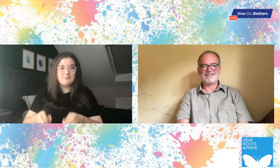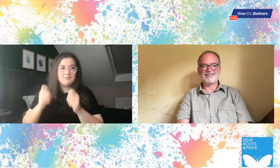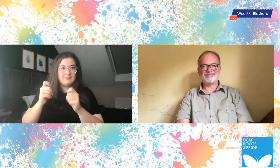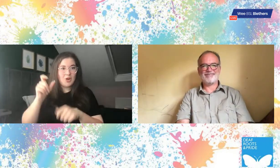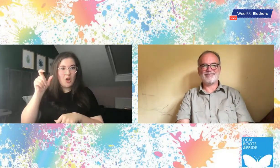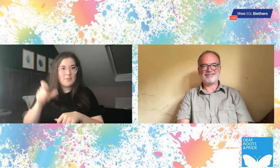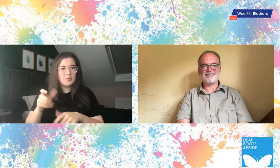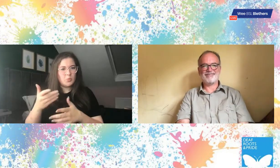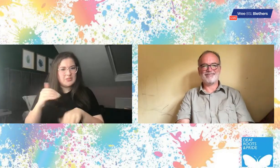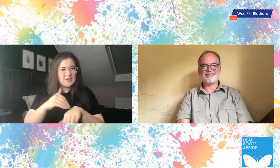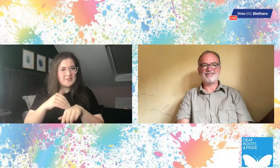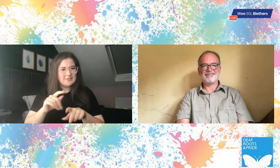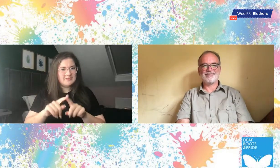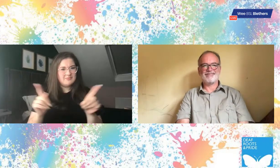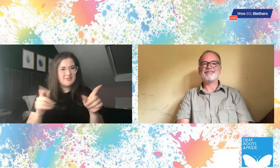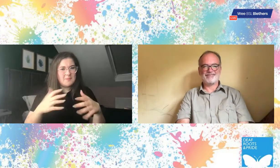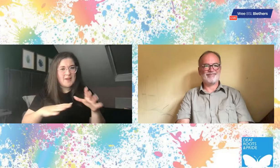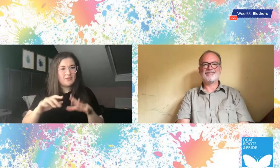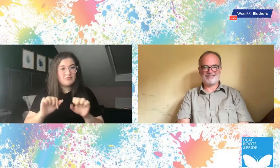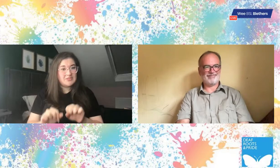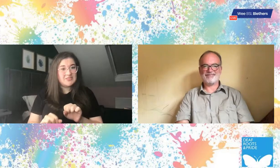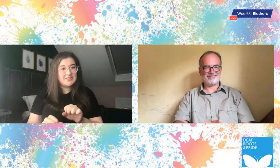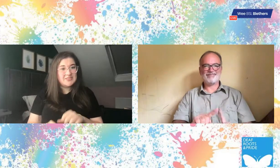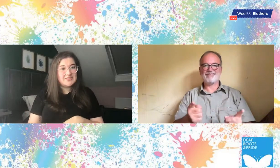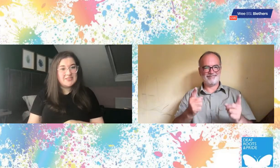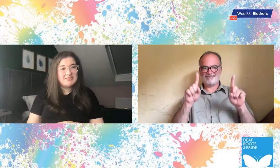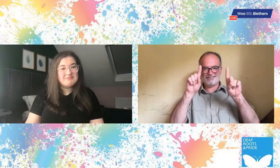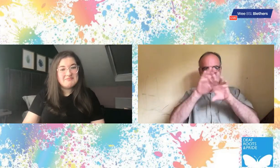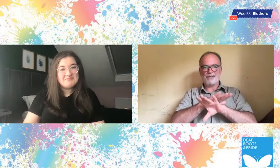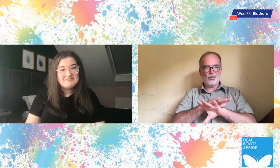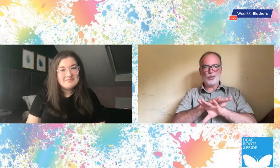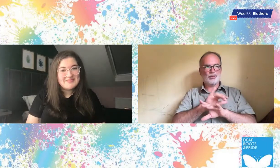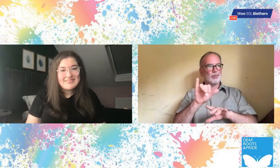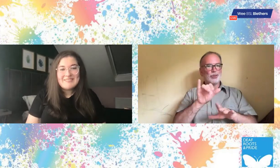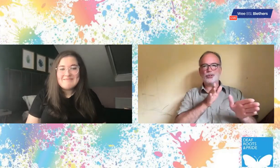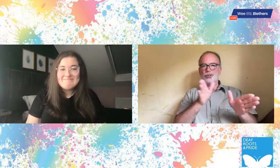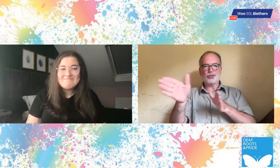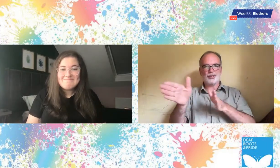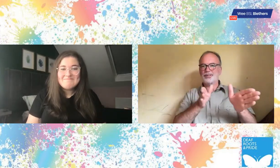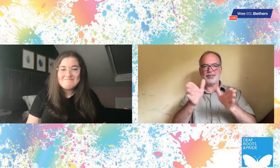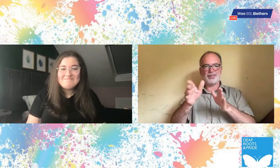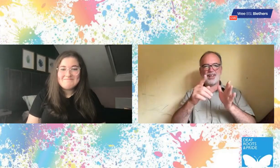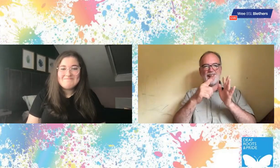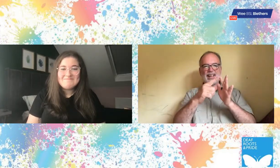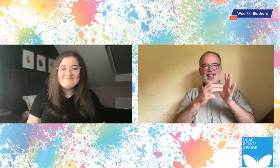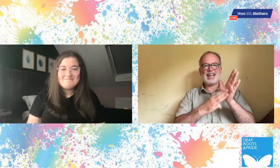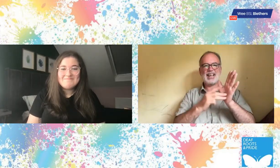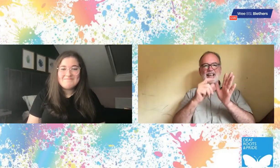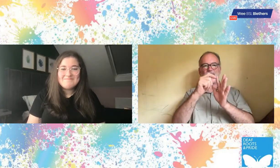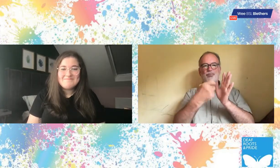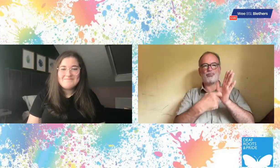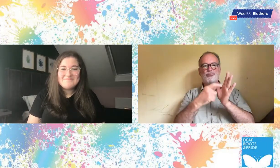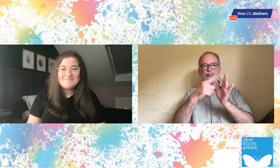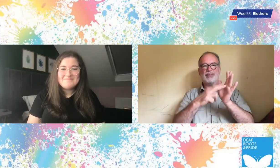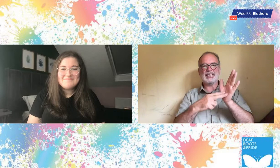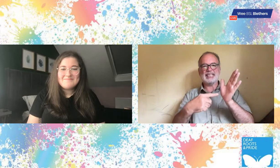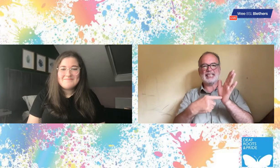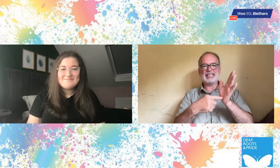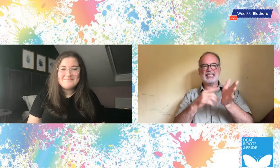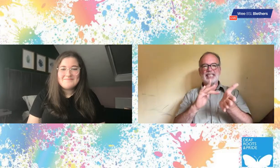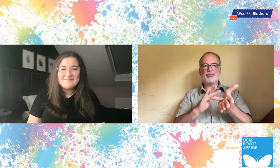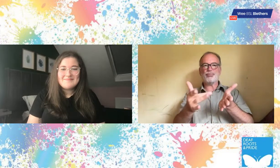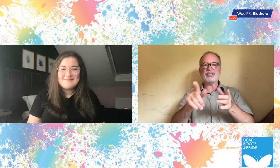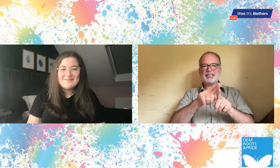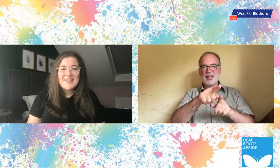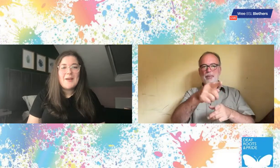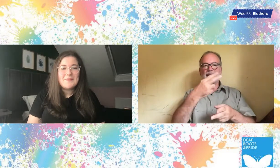the behaviour in an animal is really they're getting it from their parents, but if they're on their own,